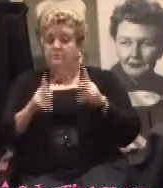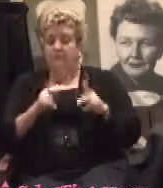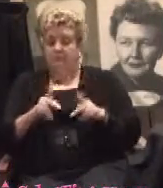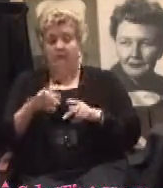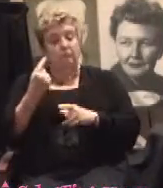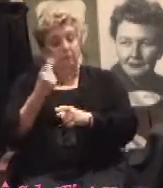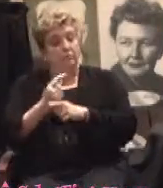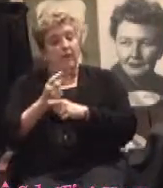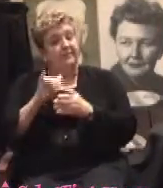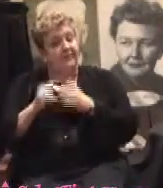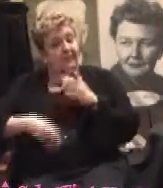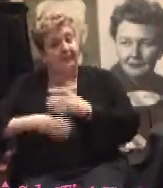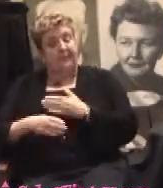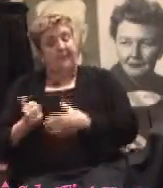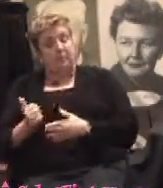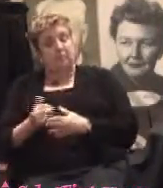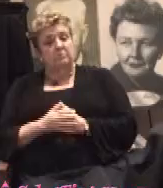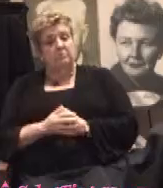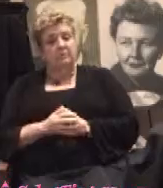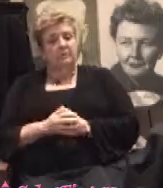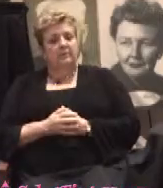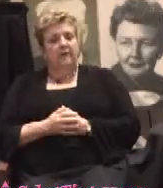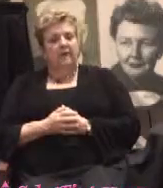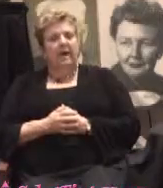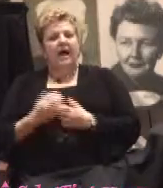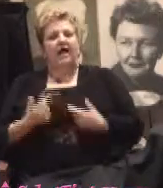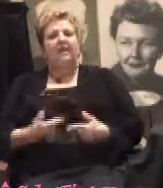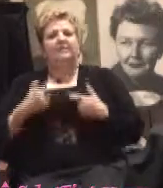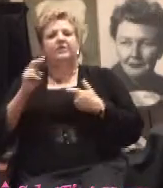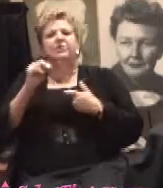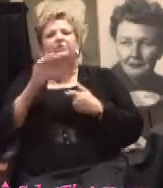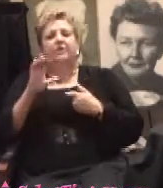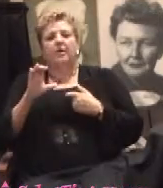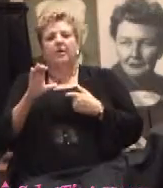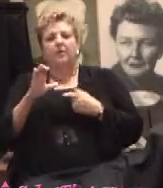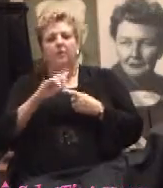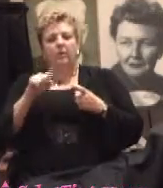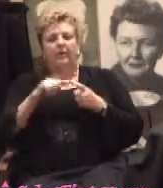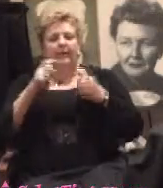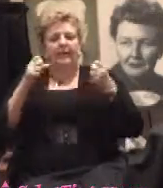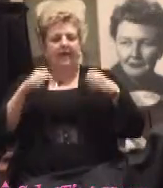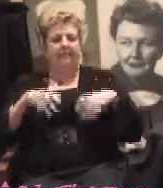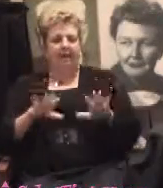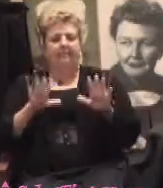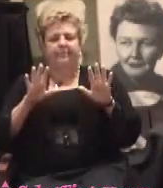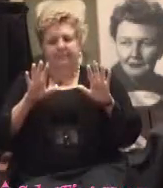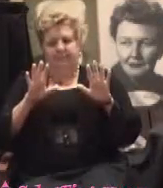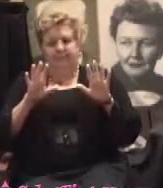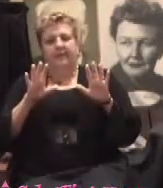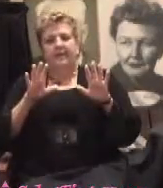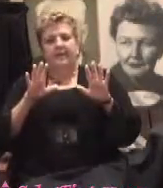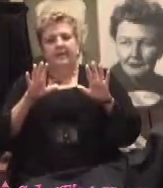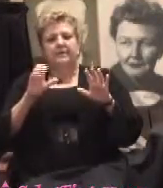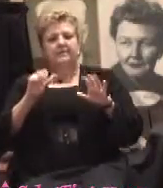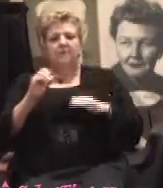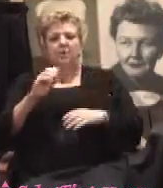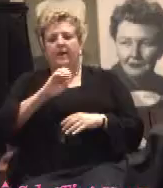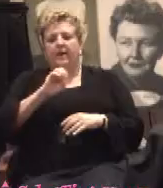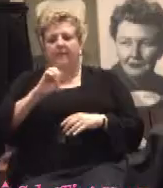came back I lived in North Carolina when I finally gave up doing that, and I came back and I lied, and I told